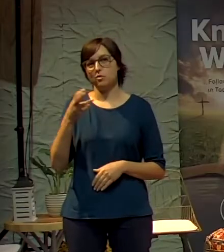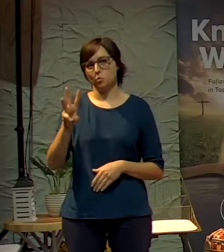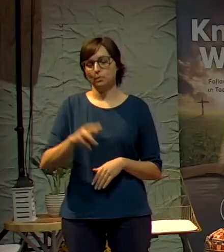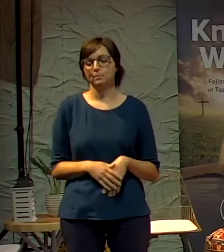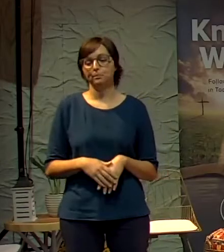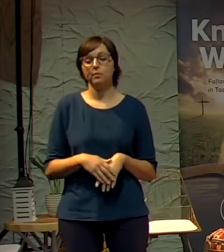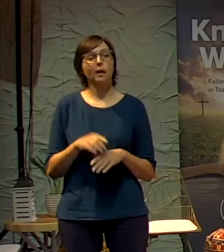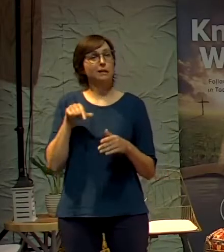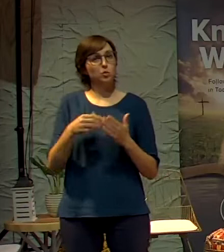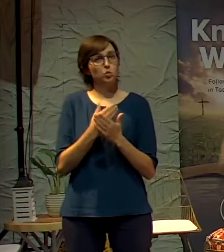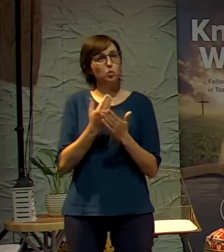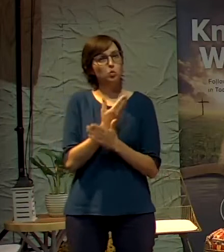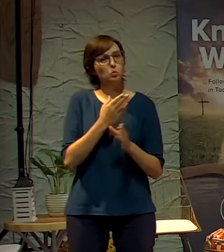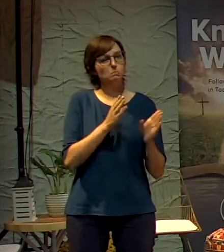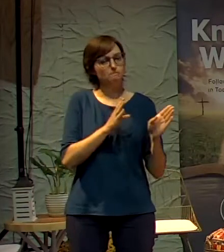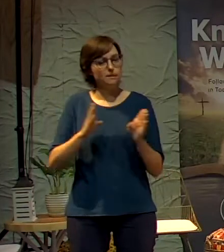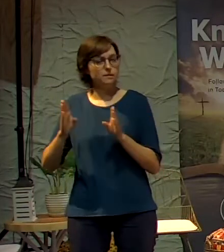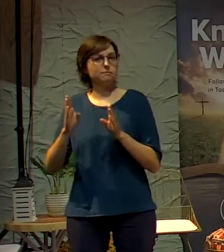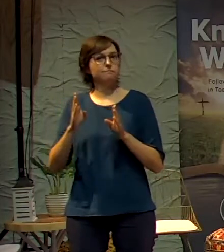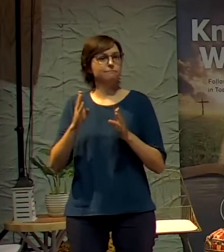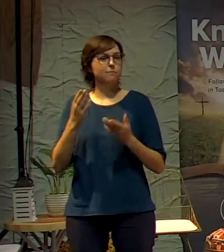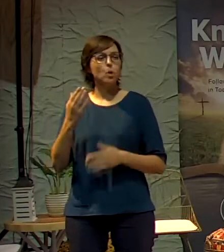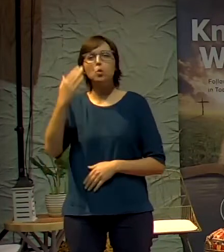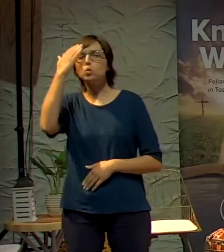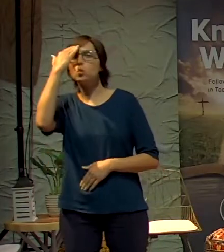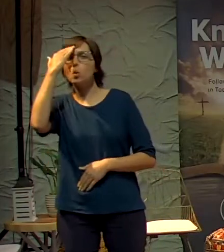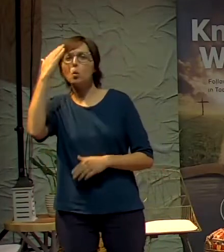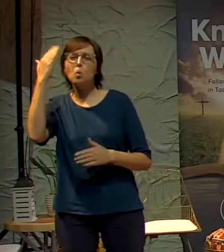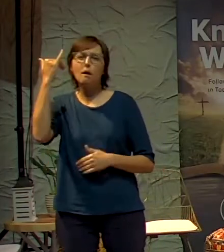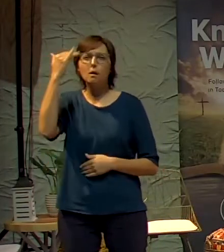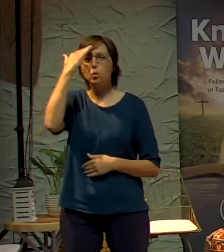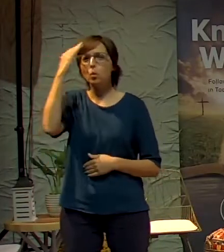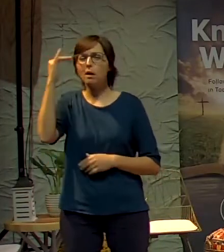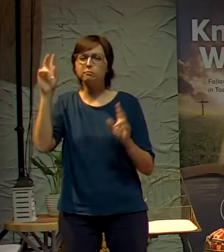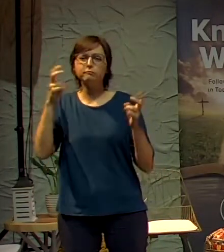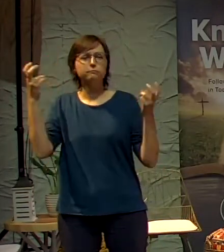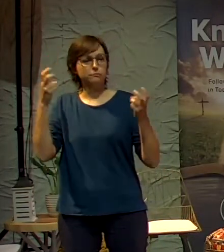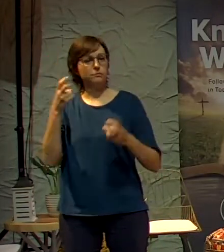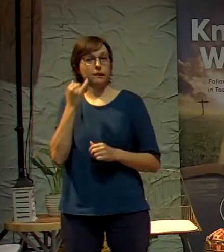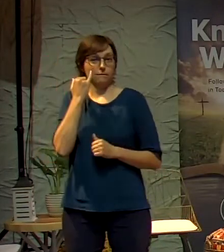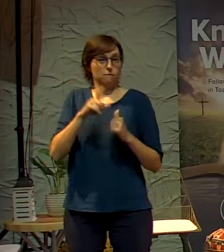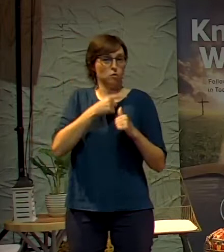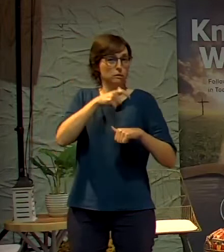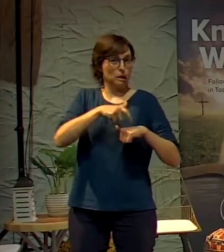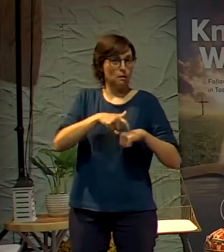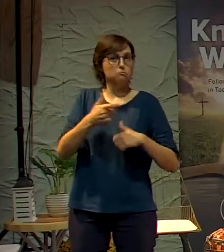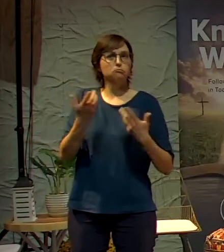we have started this new series, Know Why. And the essence of the series, if you're coming for the first time, is